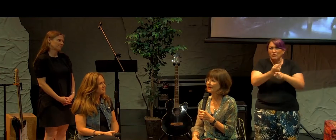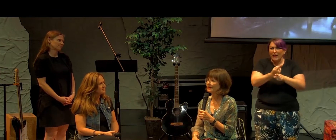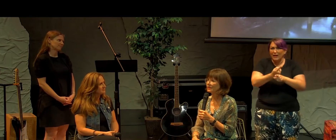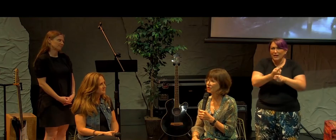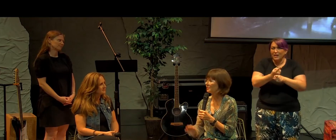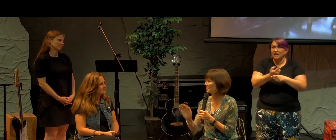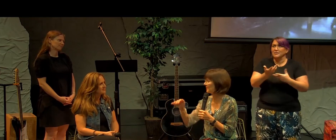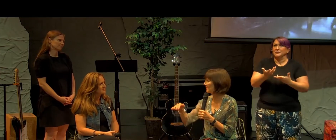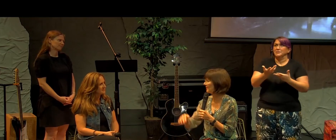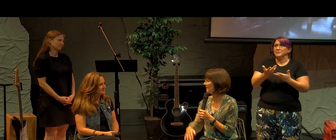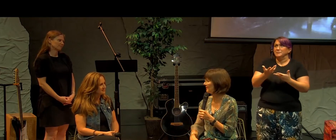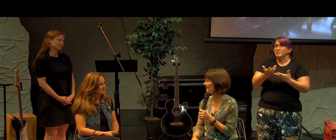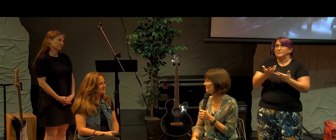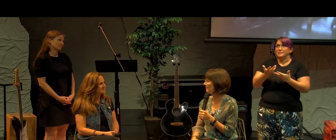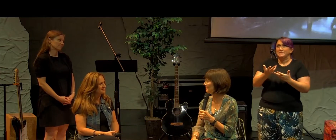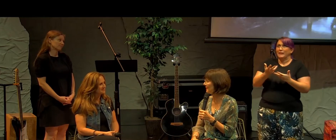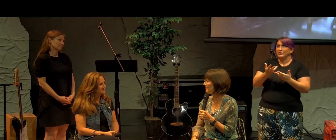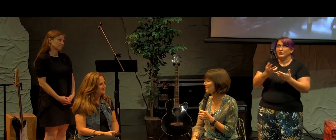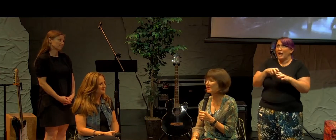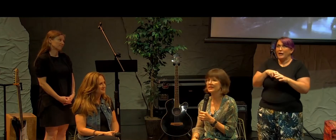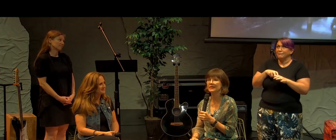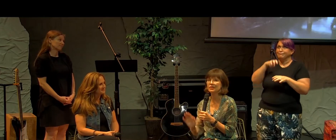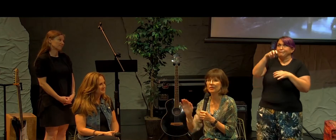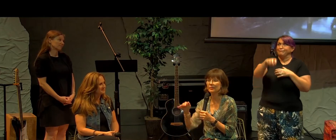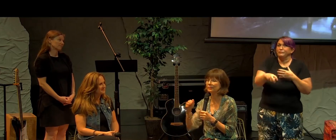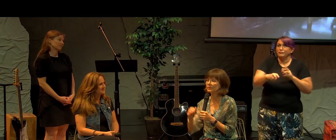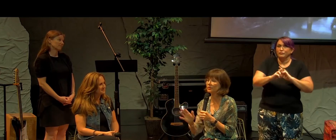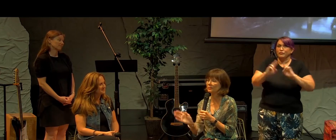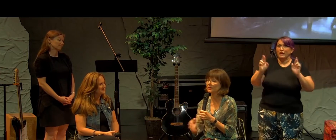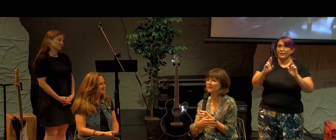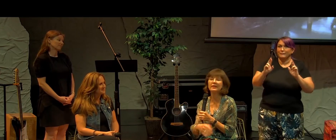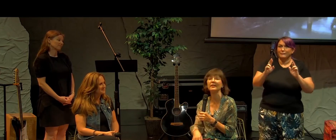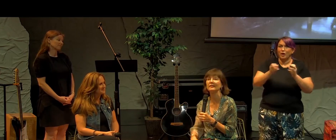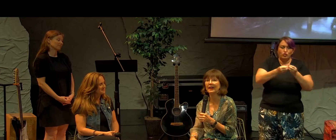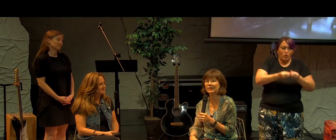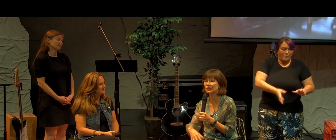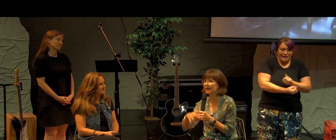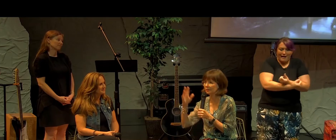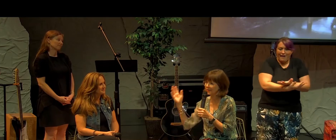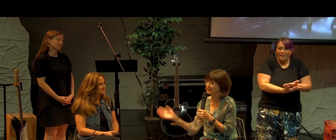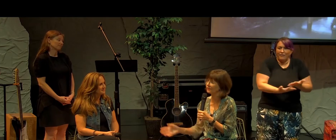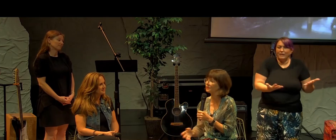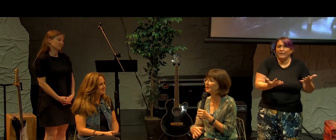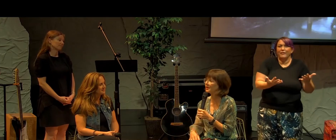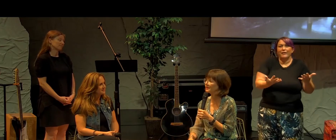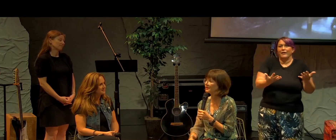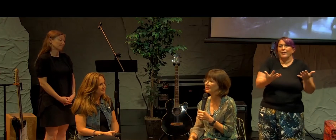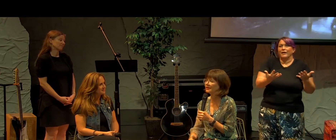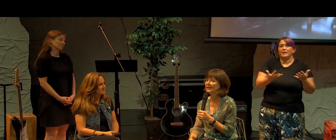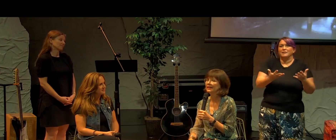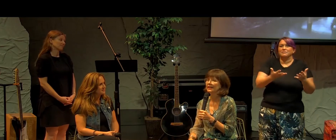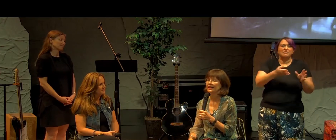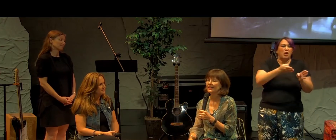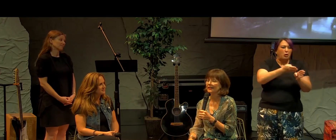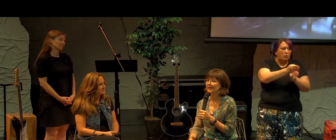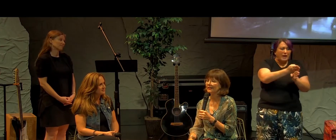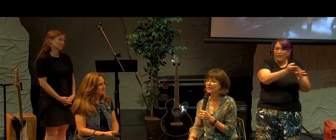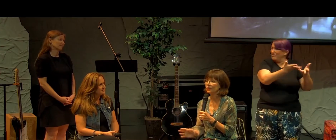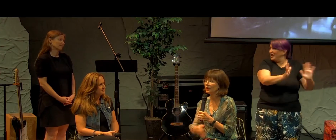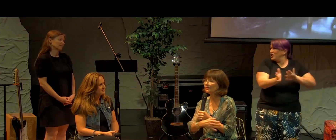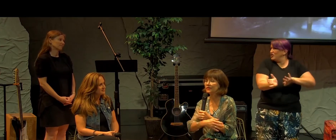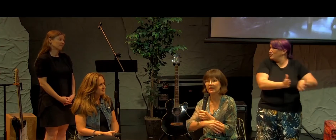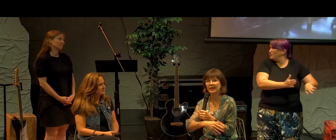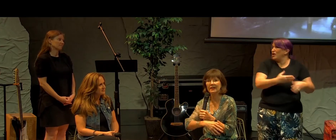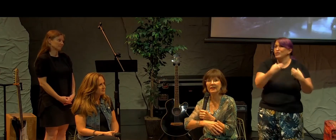kind of jumped, you know, I made this crazy jump, dropped everything, extricated myself from my career, and